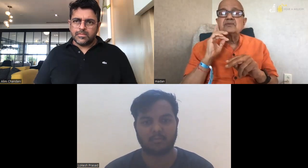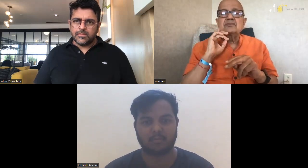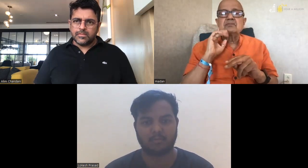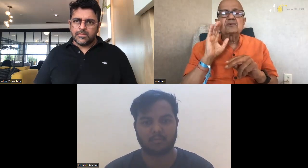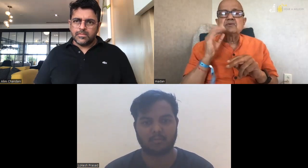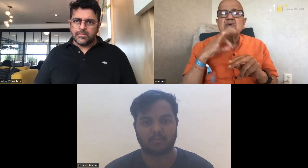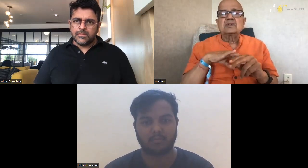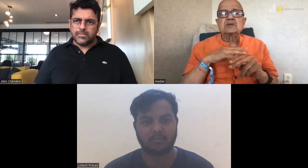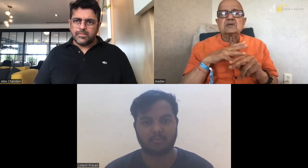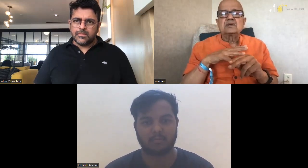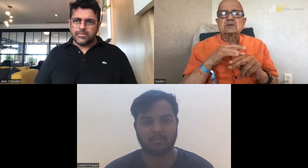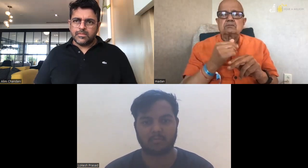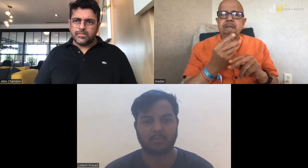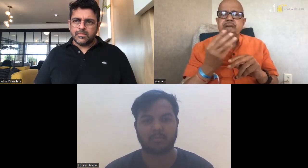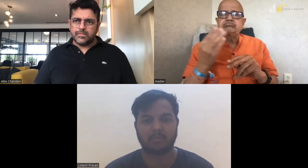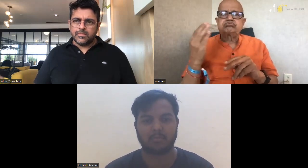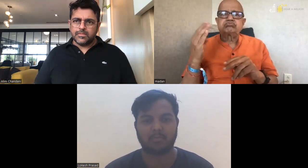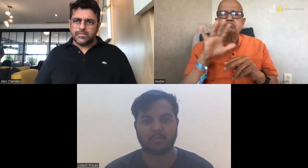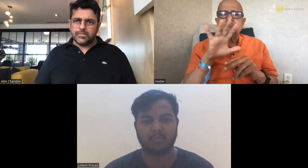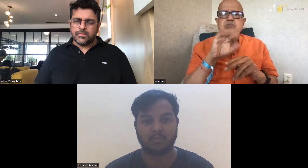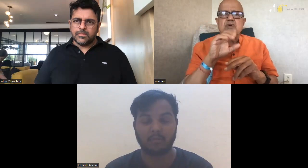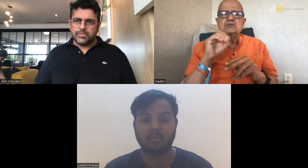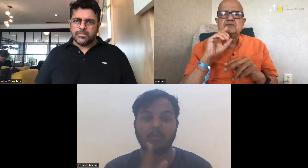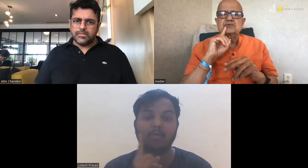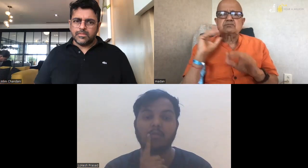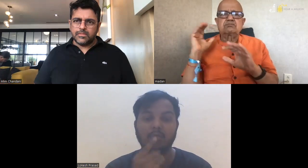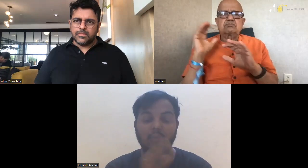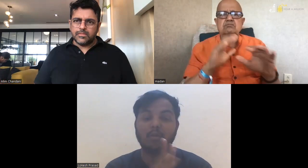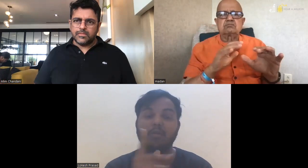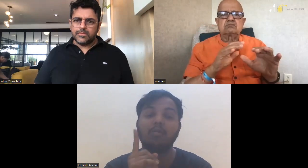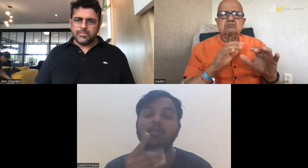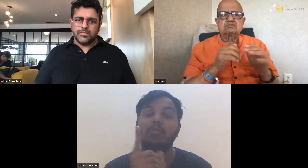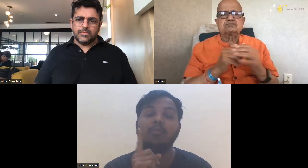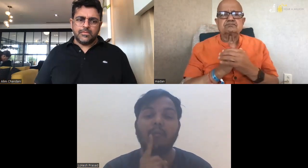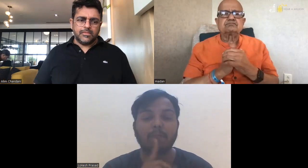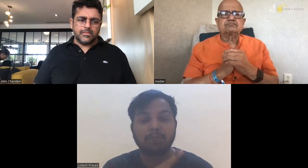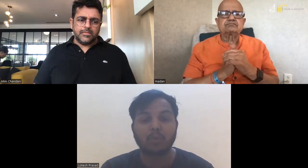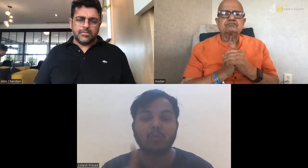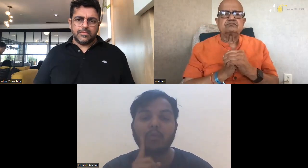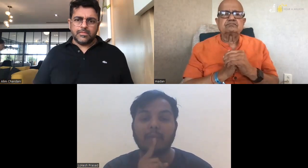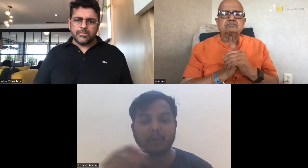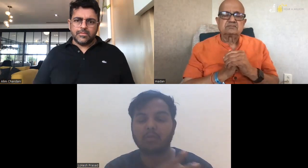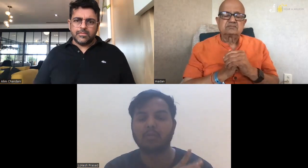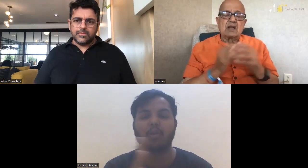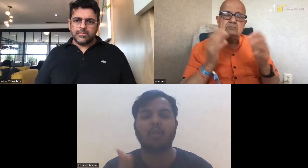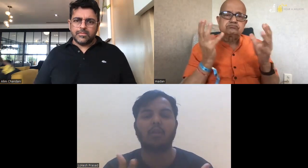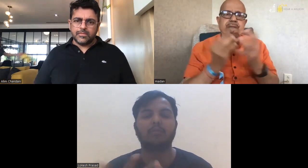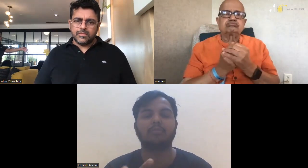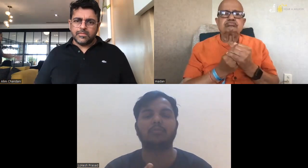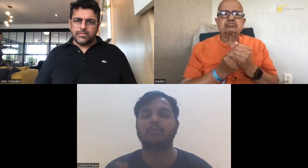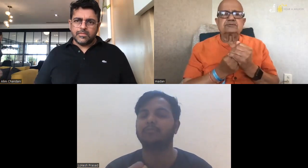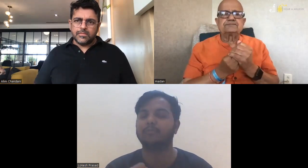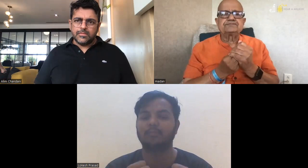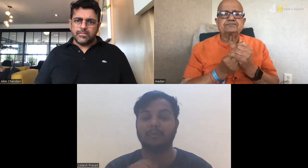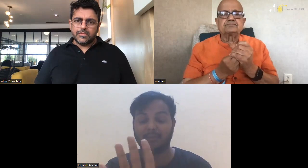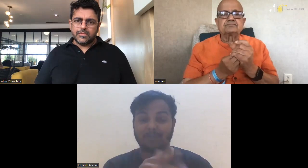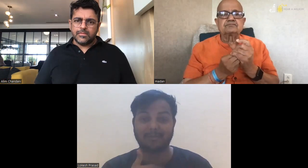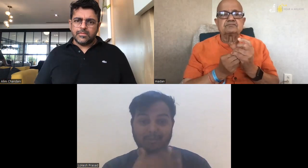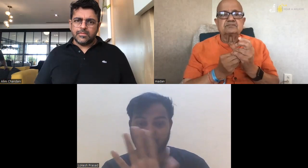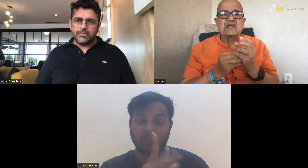what about women? Do you have you included deaf women? Have you included deaf women businesses,